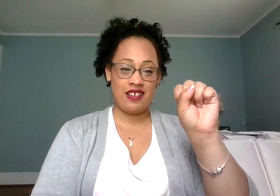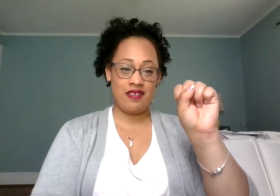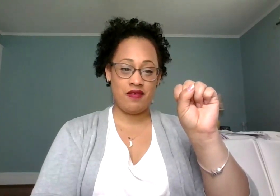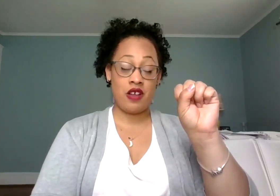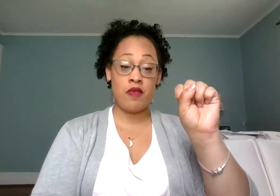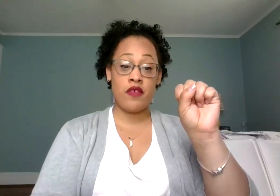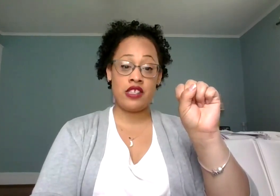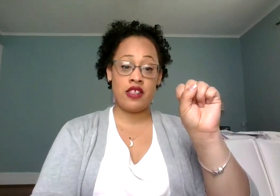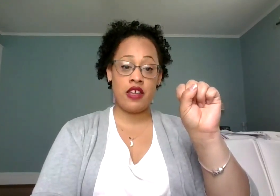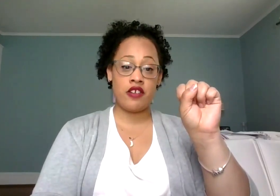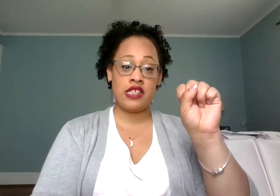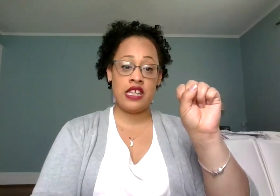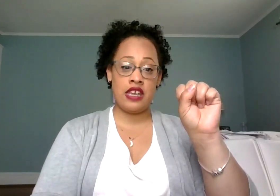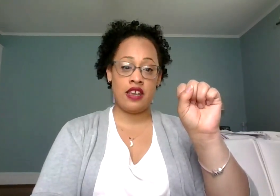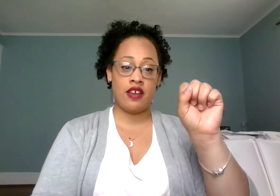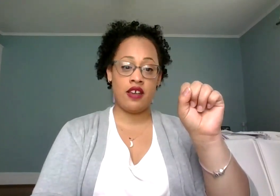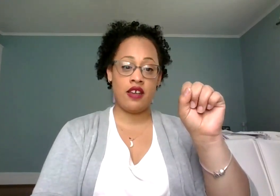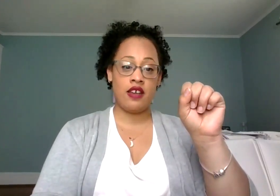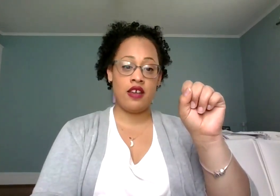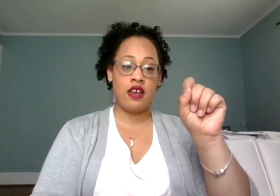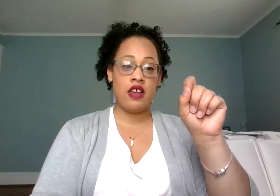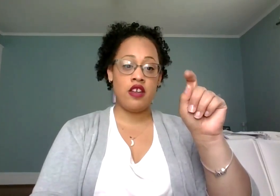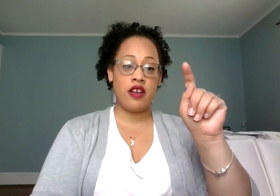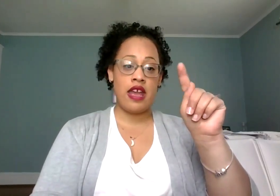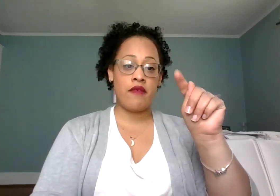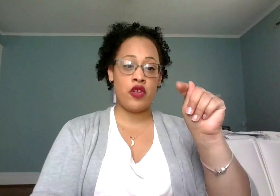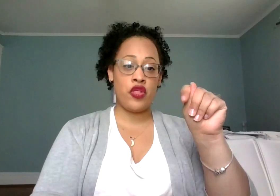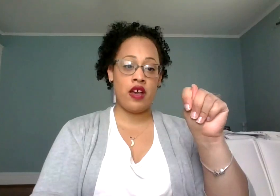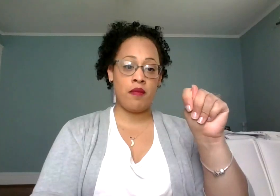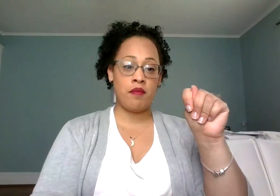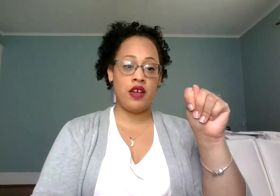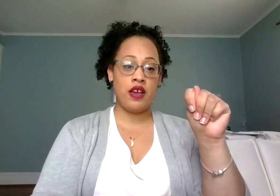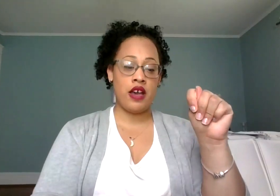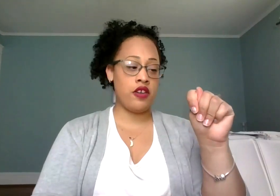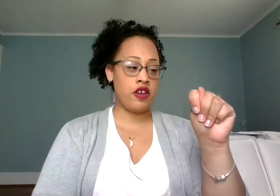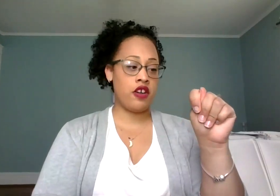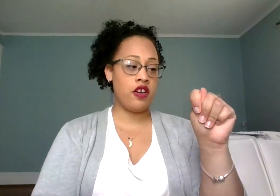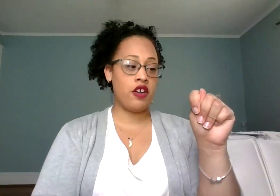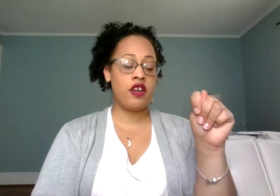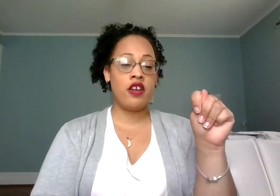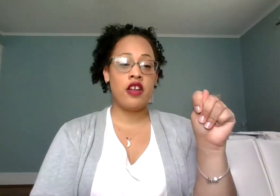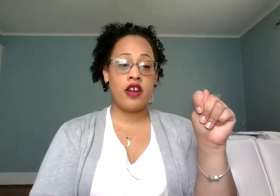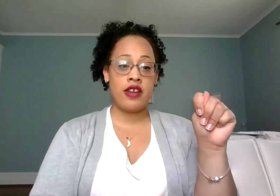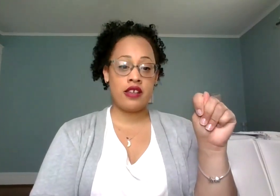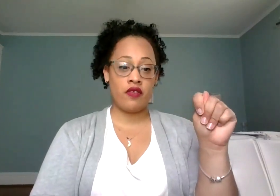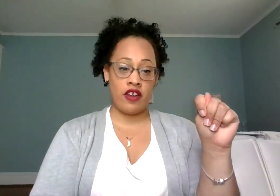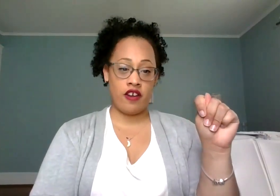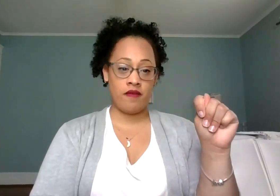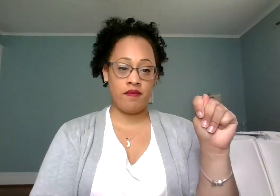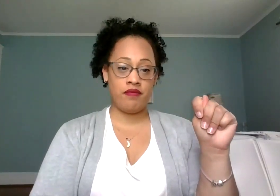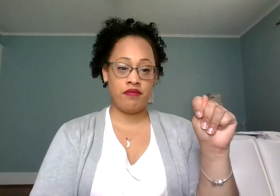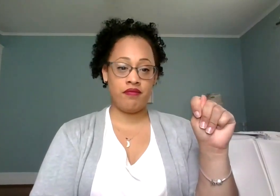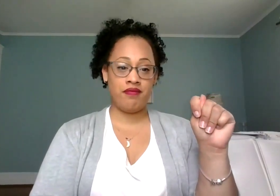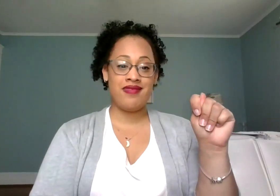We're going to move on to the letter T. You're going to have your thumb under your index finger.